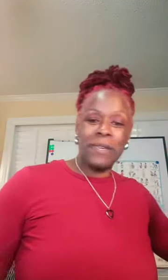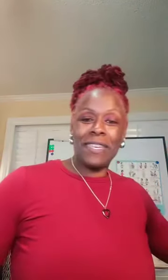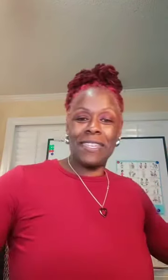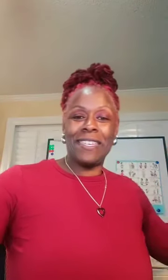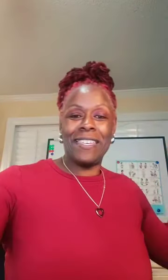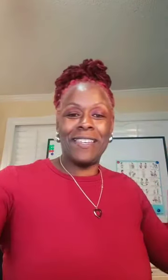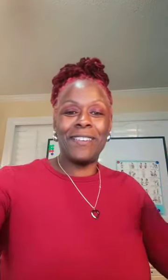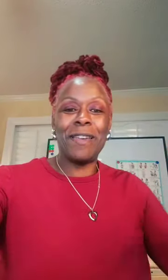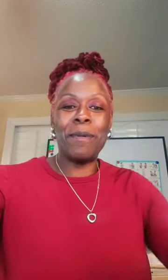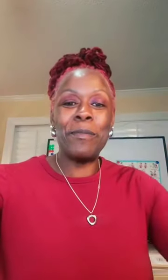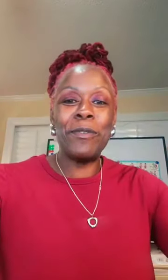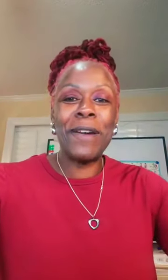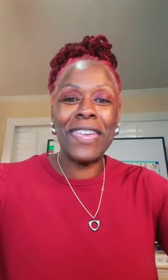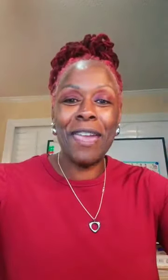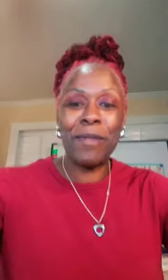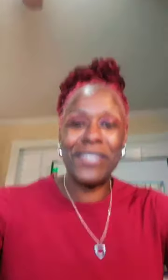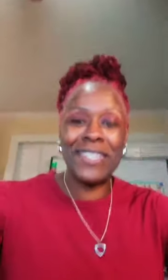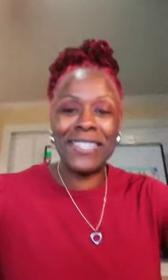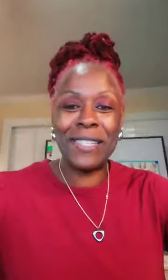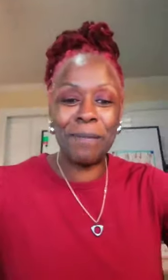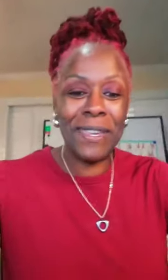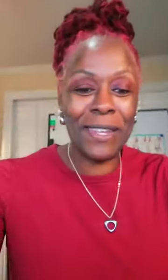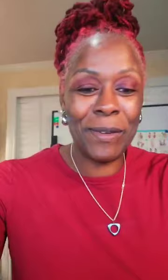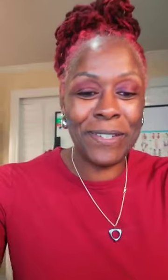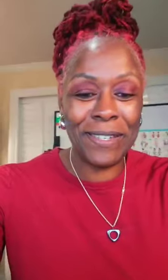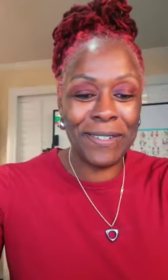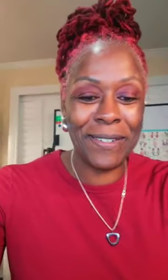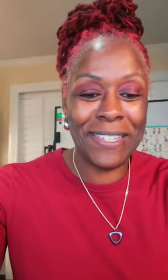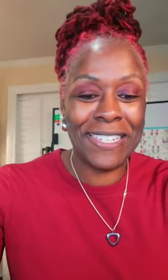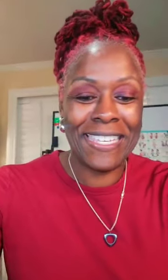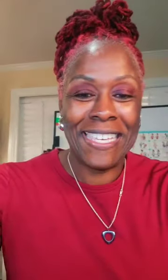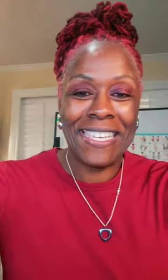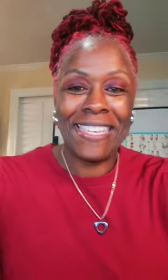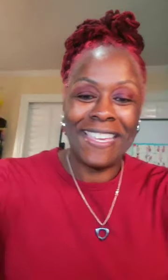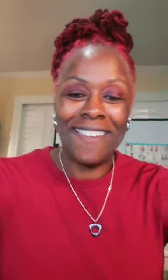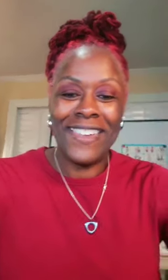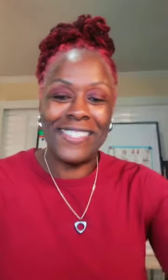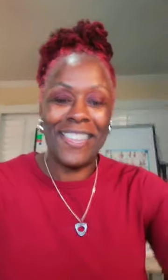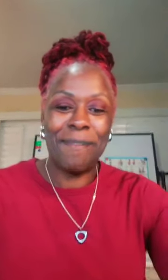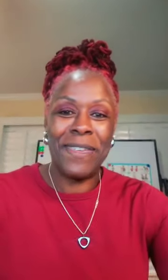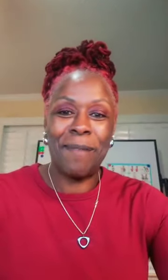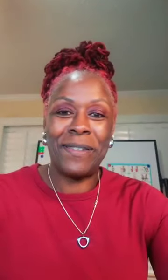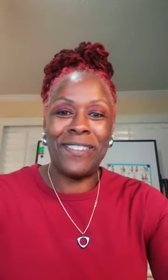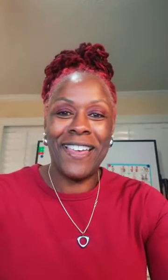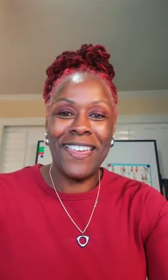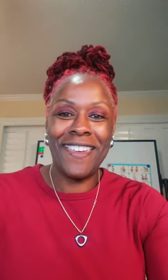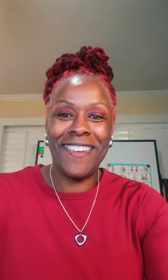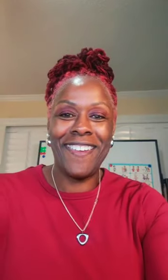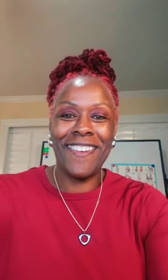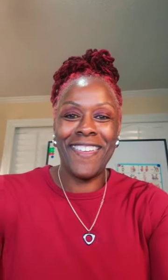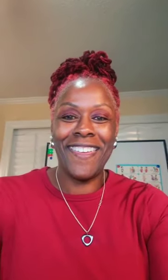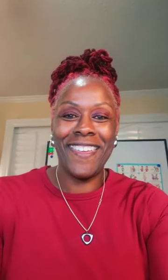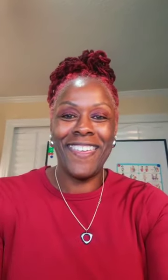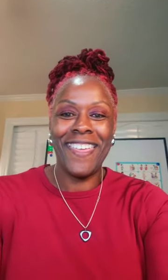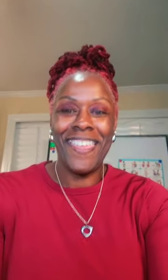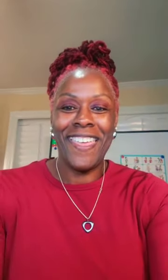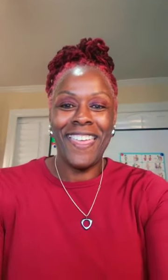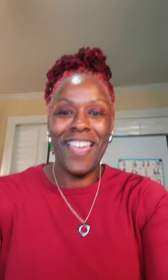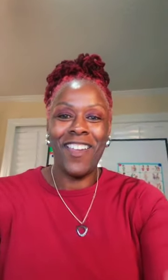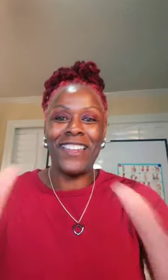bit. Hold on, I'm gonna move my camera just a little bit. Hold on. All right, so I could be up a little higher. Okay. All right, let's